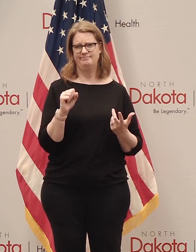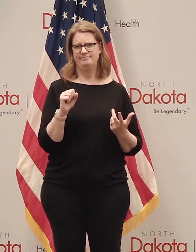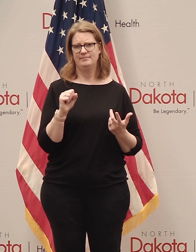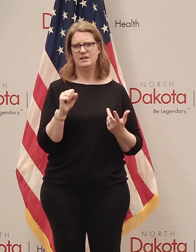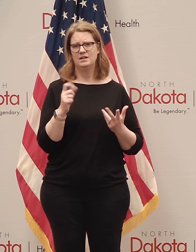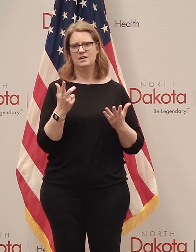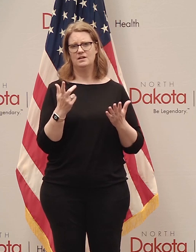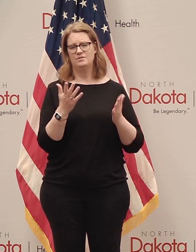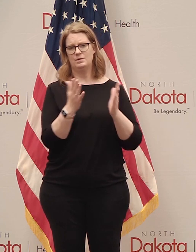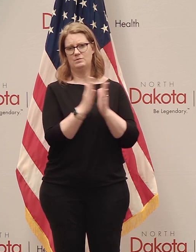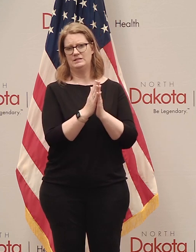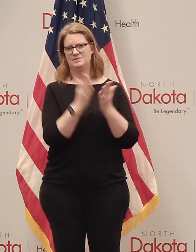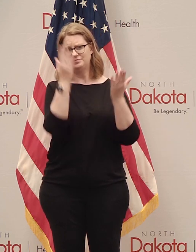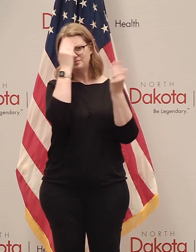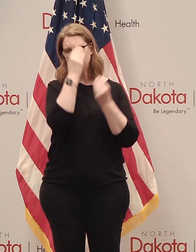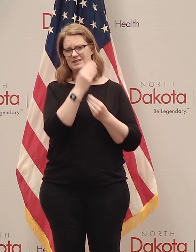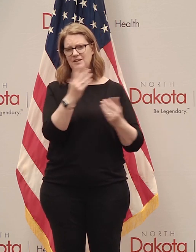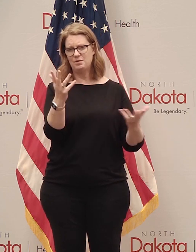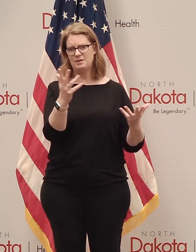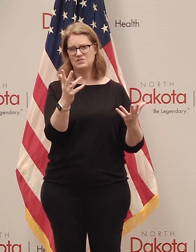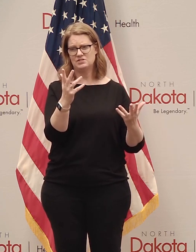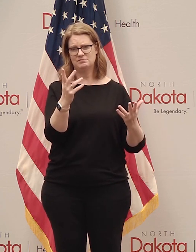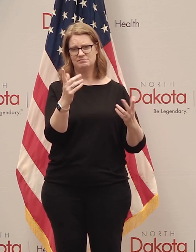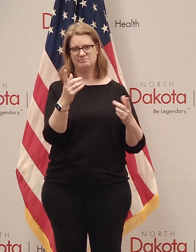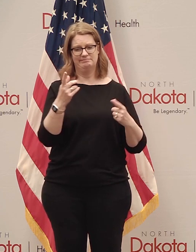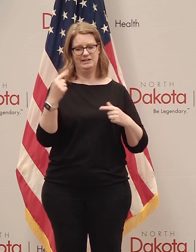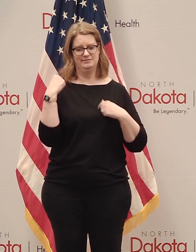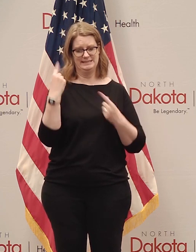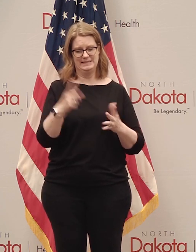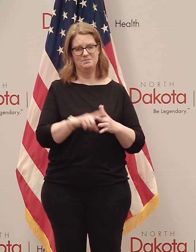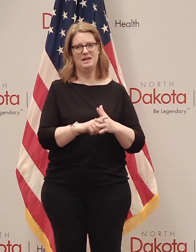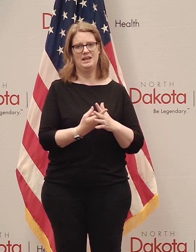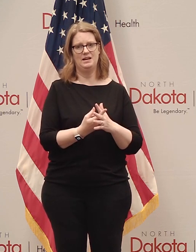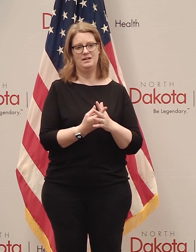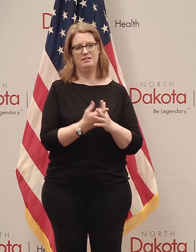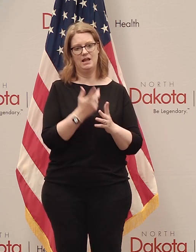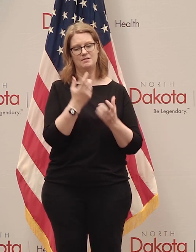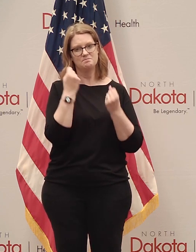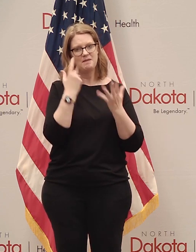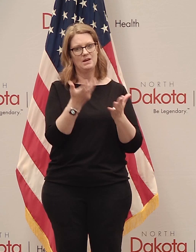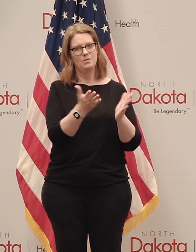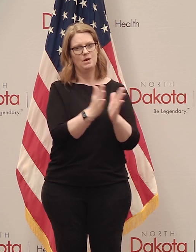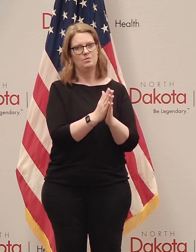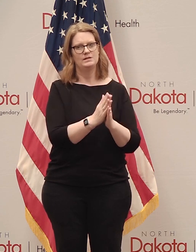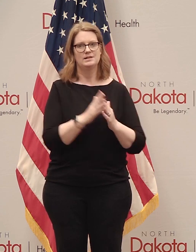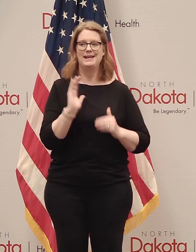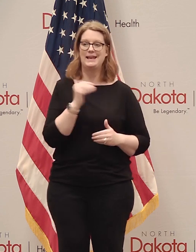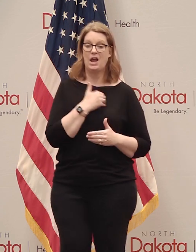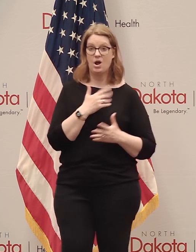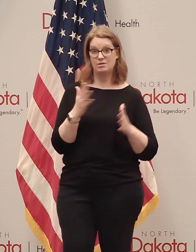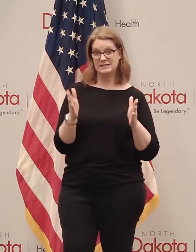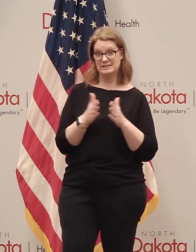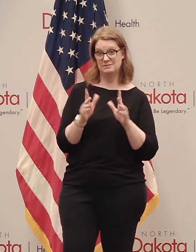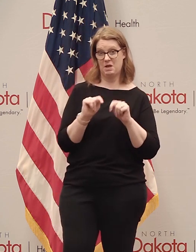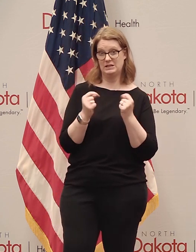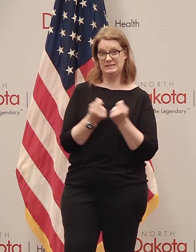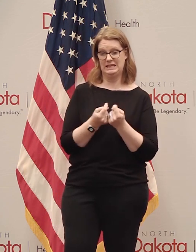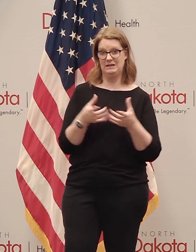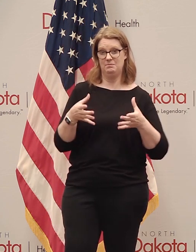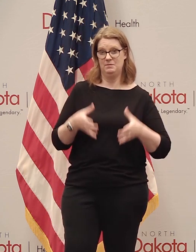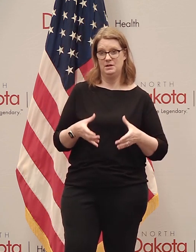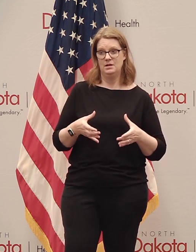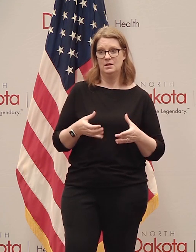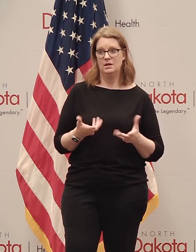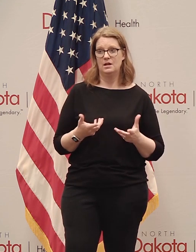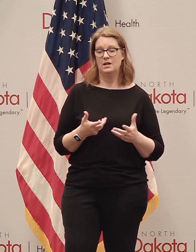FOIA requests for information throughout this thing, and in our small little team that we have in the governor's office,